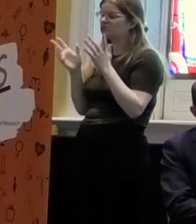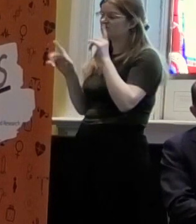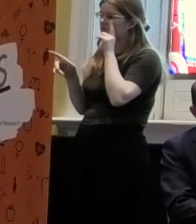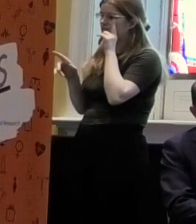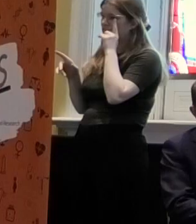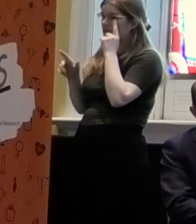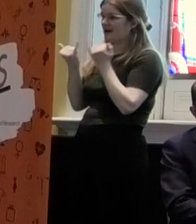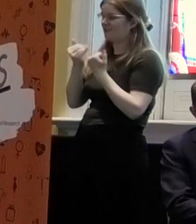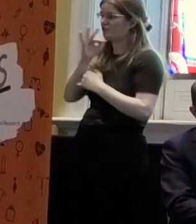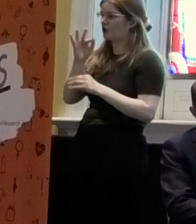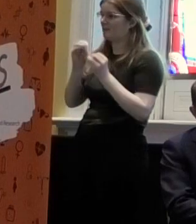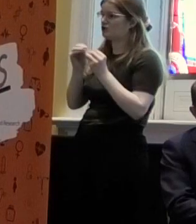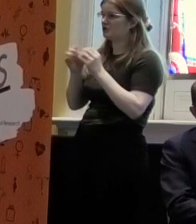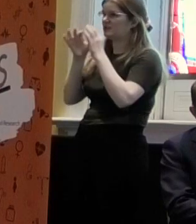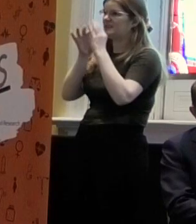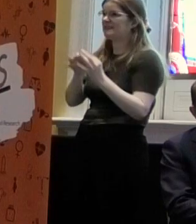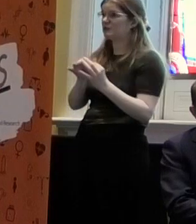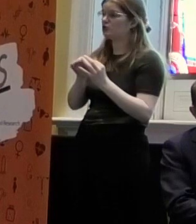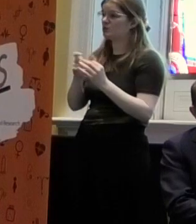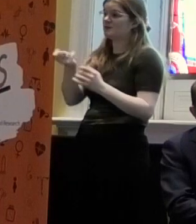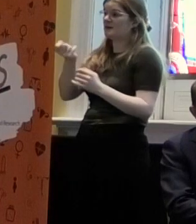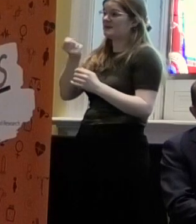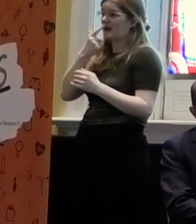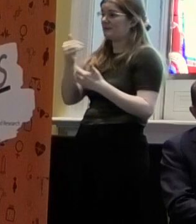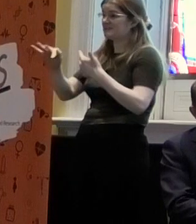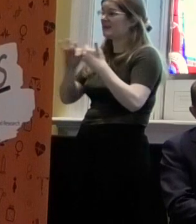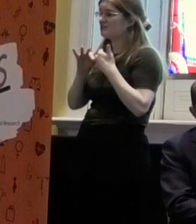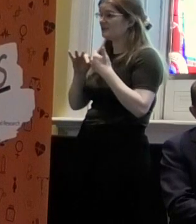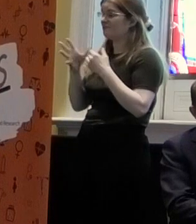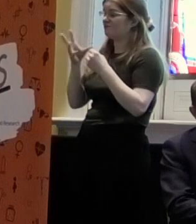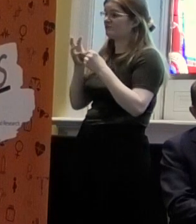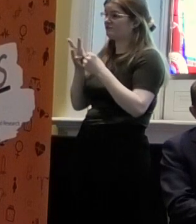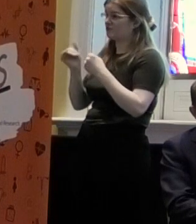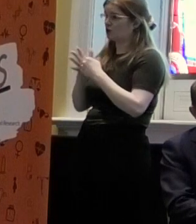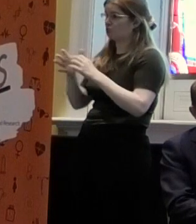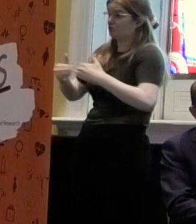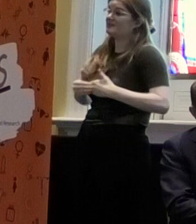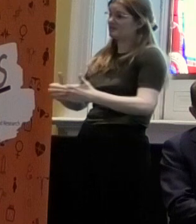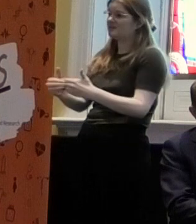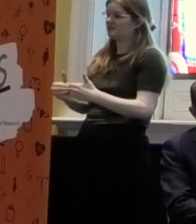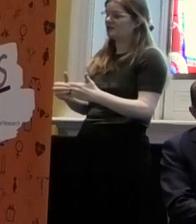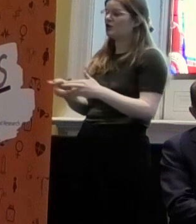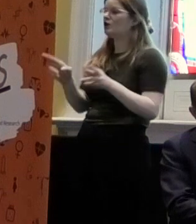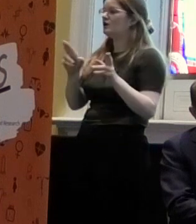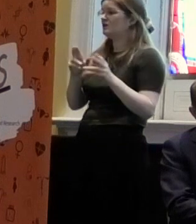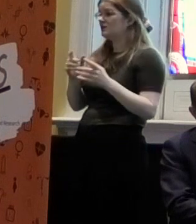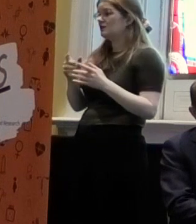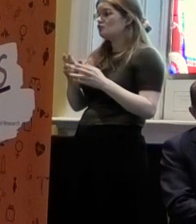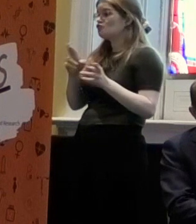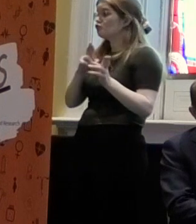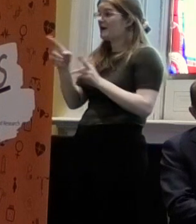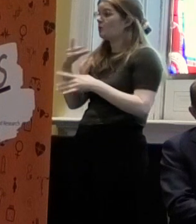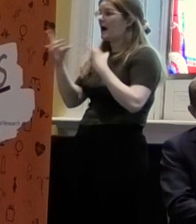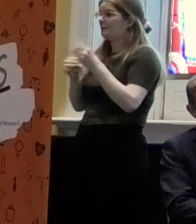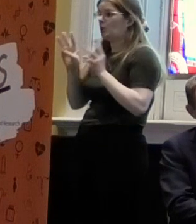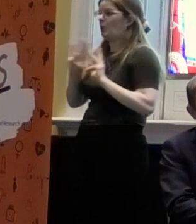things that Fergal has said in relation to medication safety, particularly in pregnancy, that women are also, because of a fear, are stopping